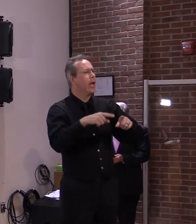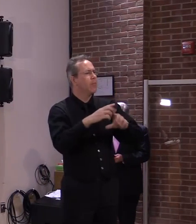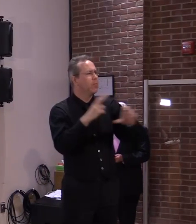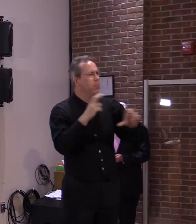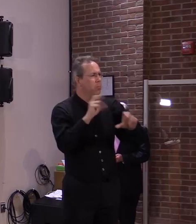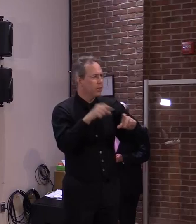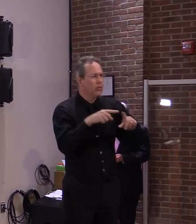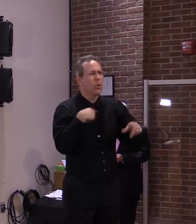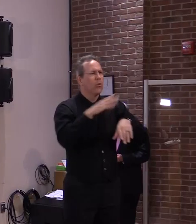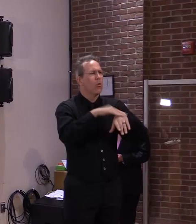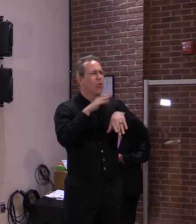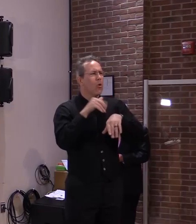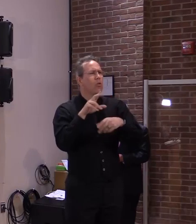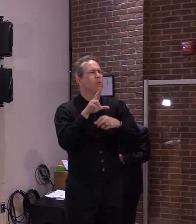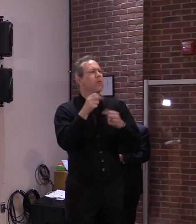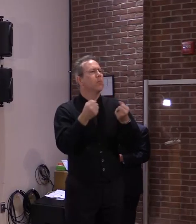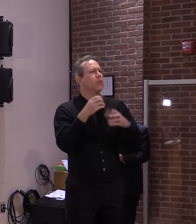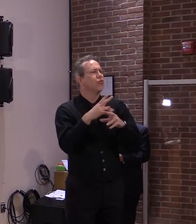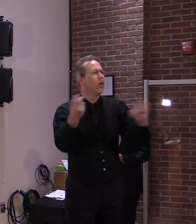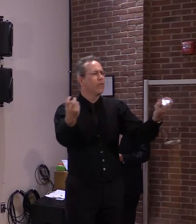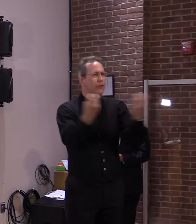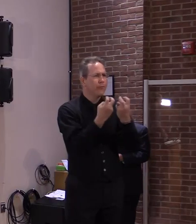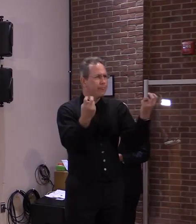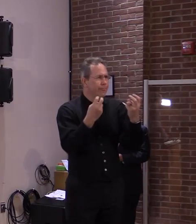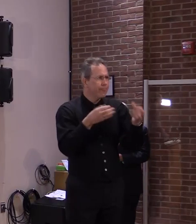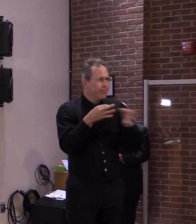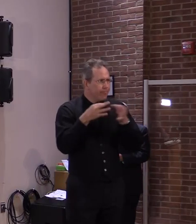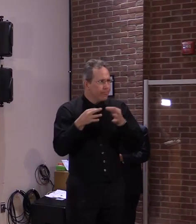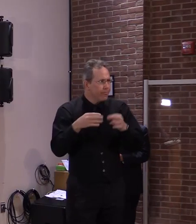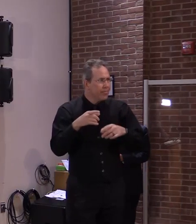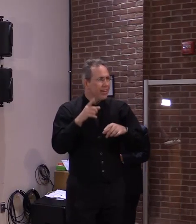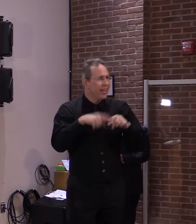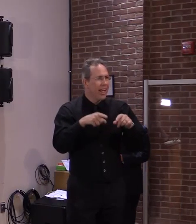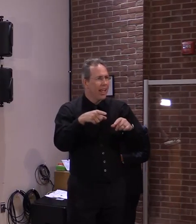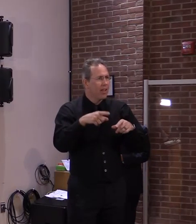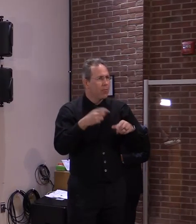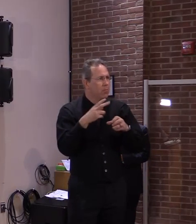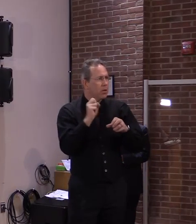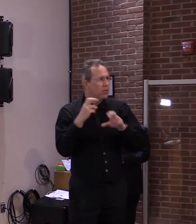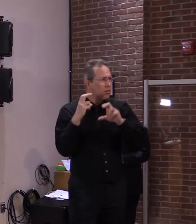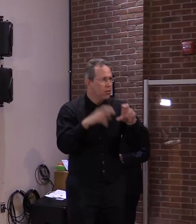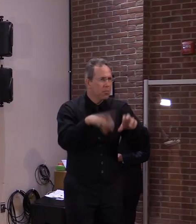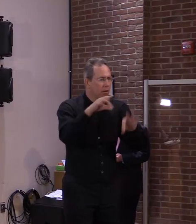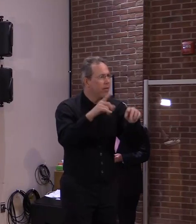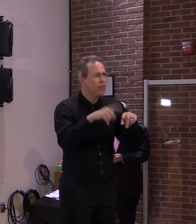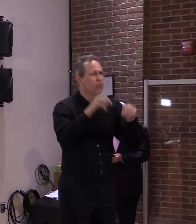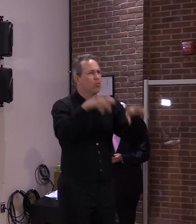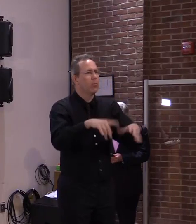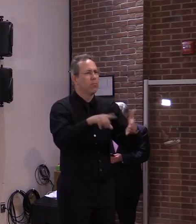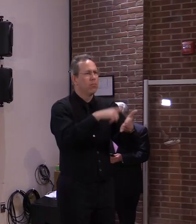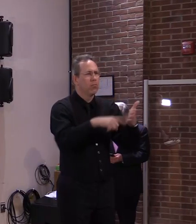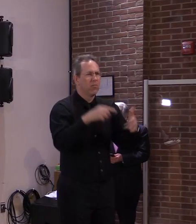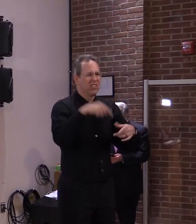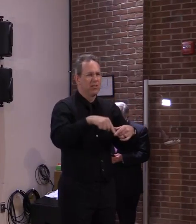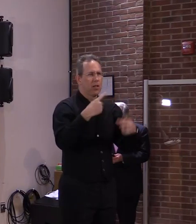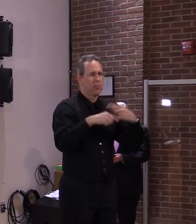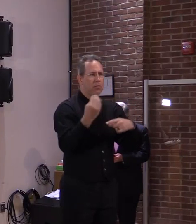know that they would not be picked up by the bus on Monday morning this week. And